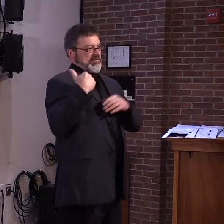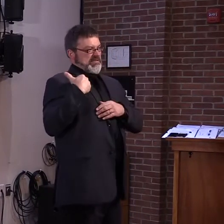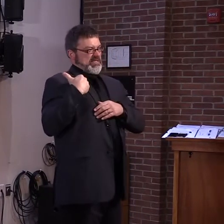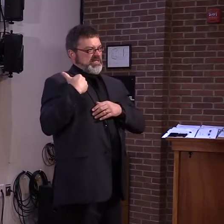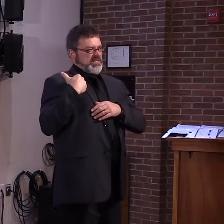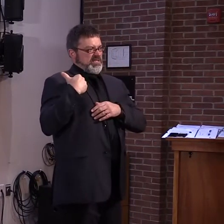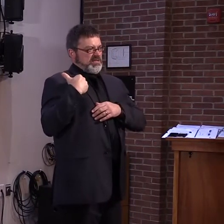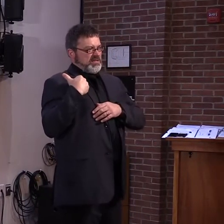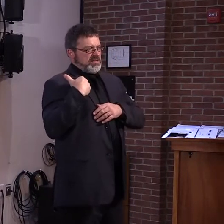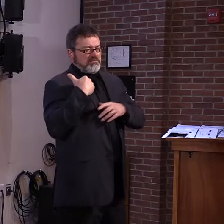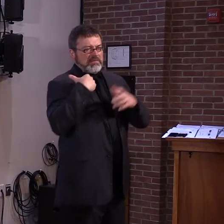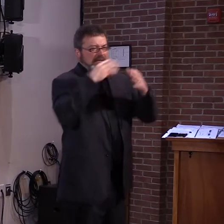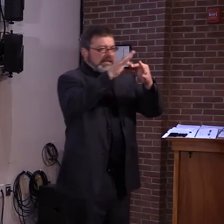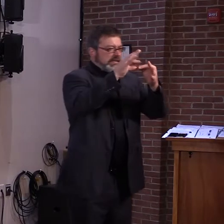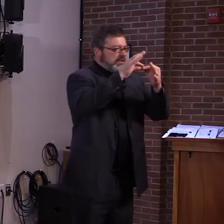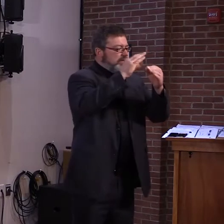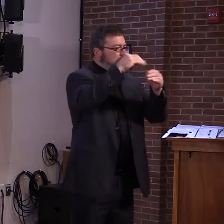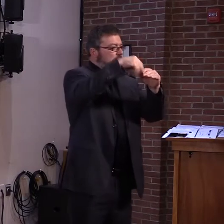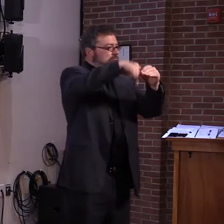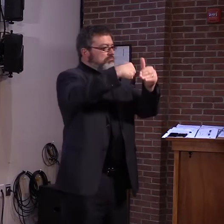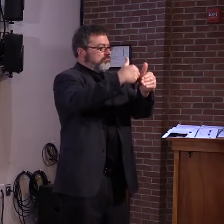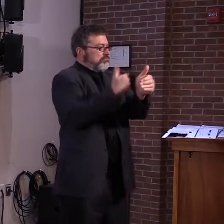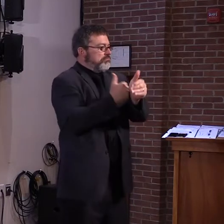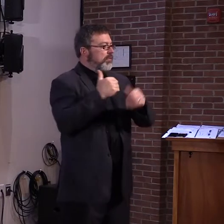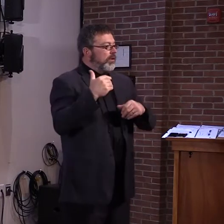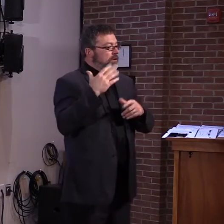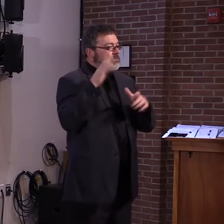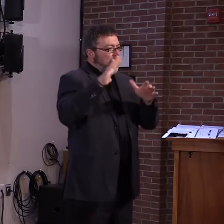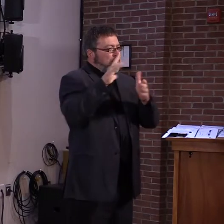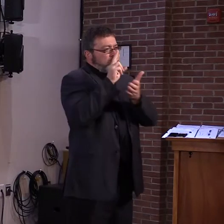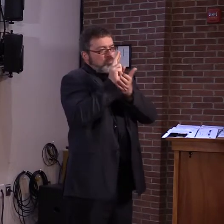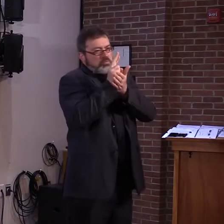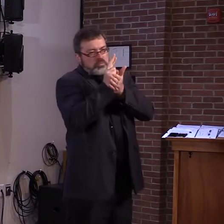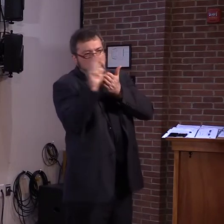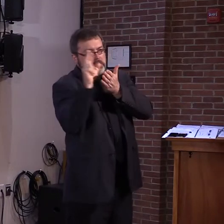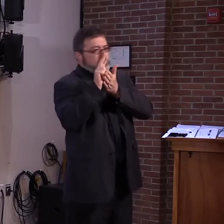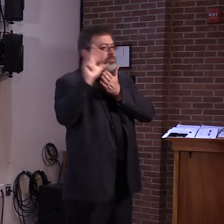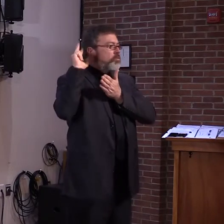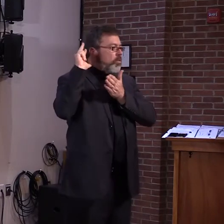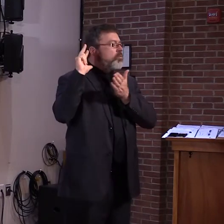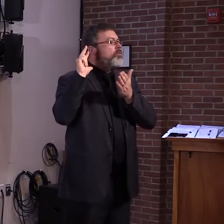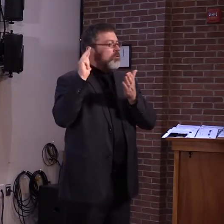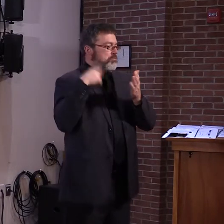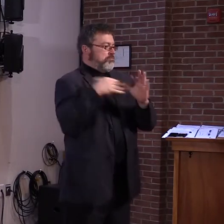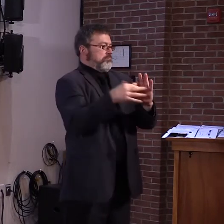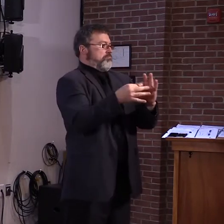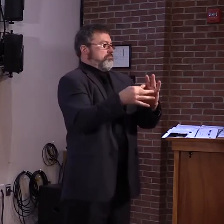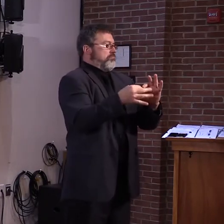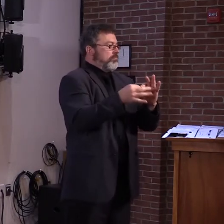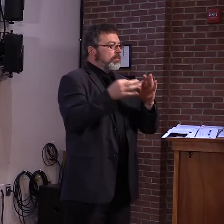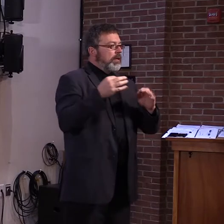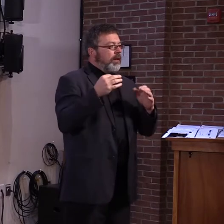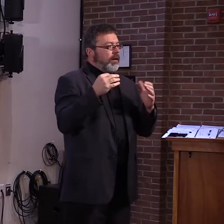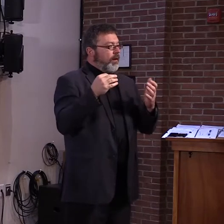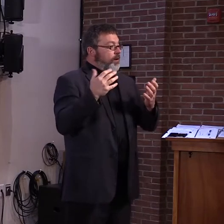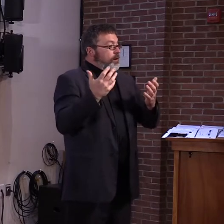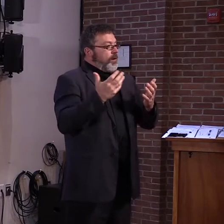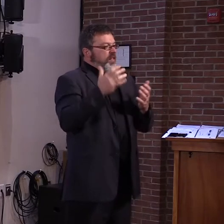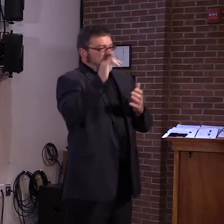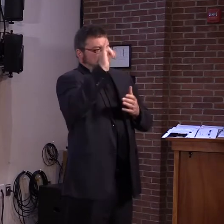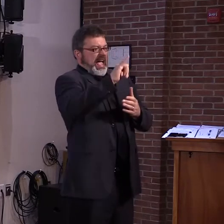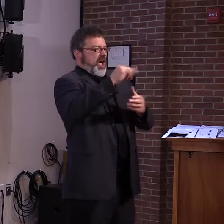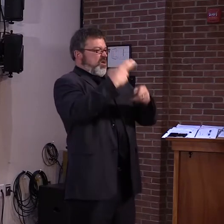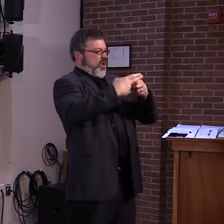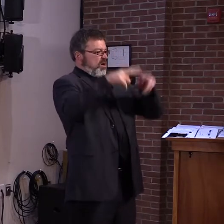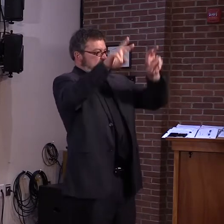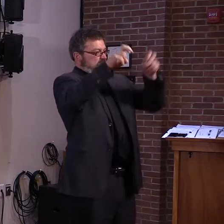announced this program about 2.5 weeks ago, an initiative to stand up regional, what are called child care hubs, as a key component of